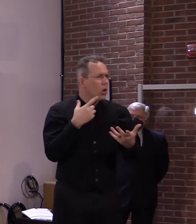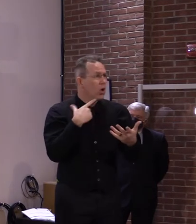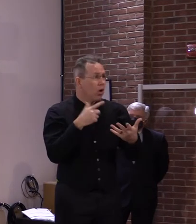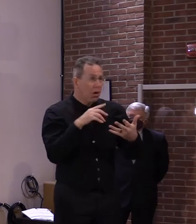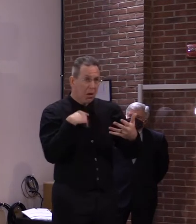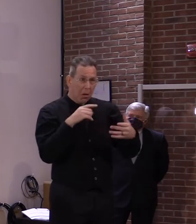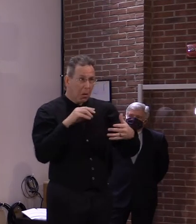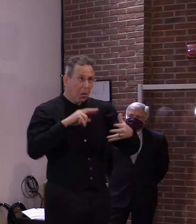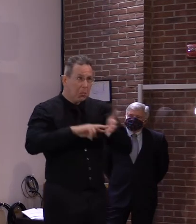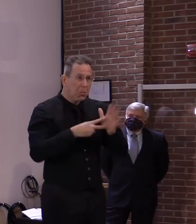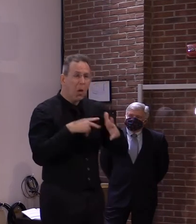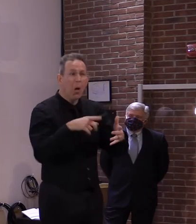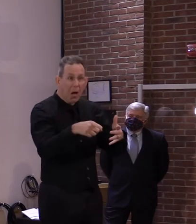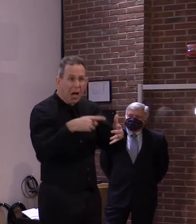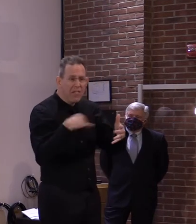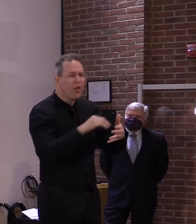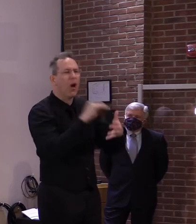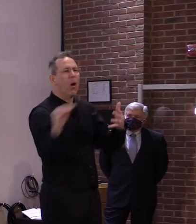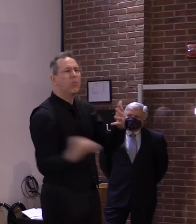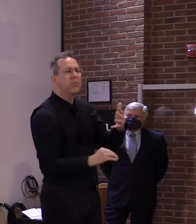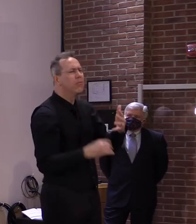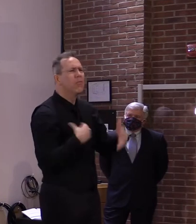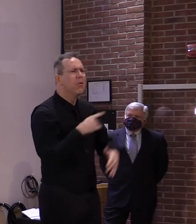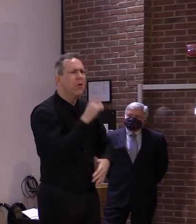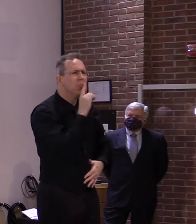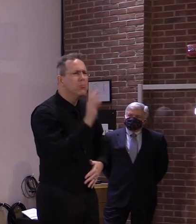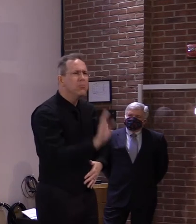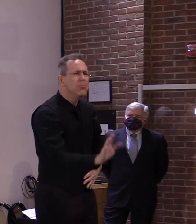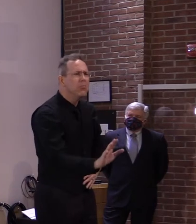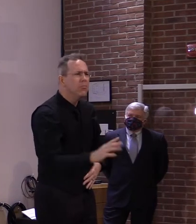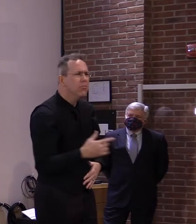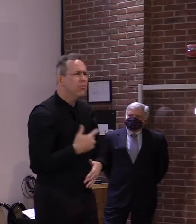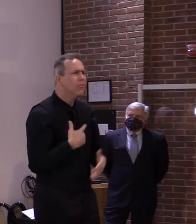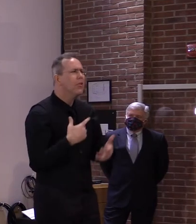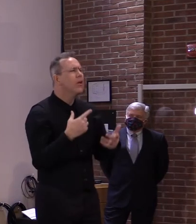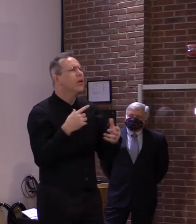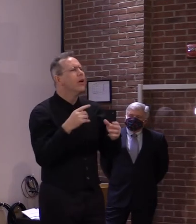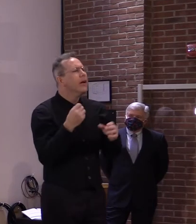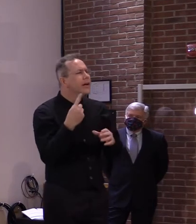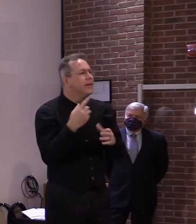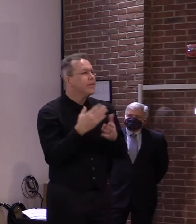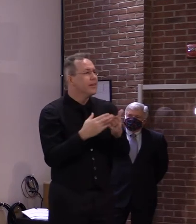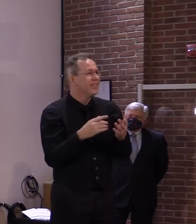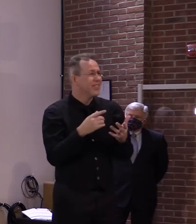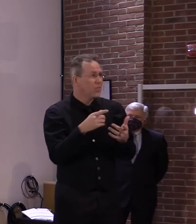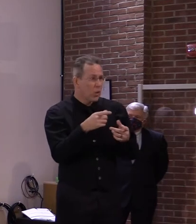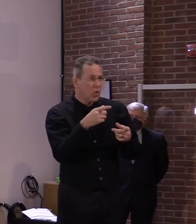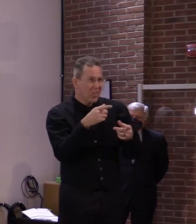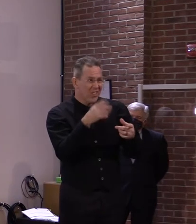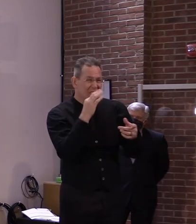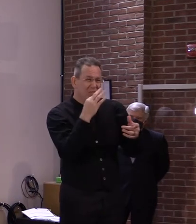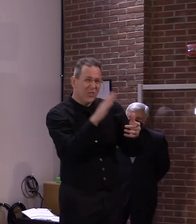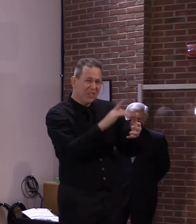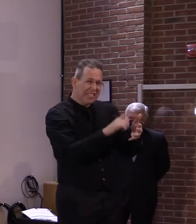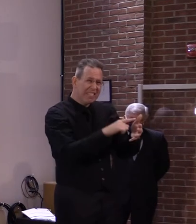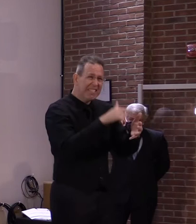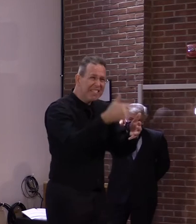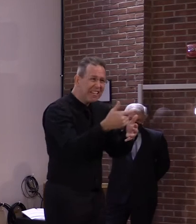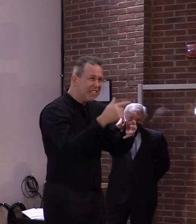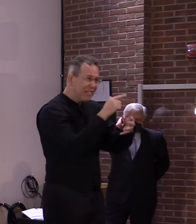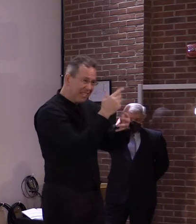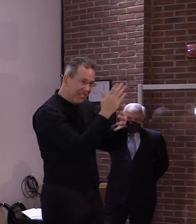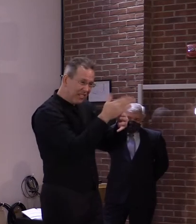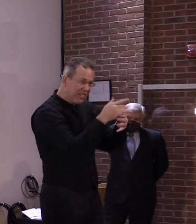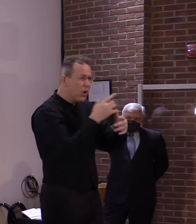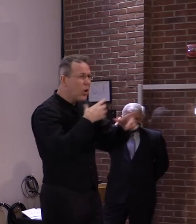are low priority it's just we're trying to get as quickly as possible through the people at the very highest risk